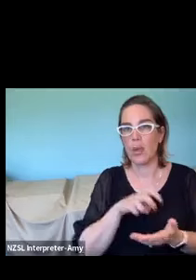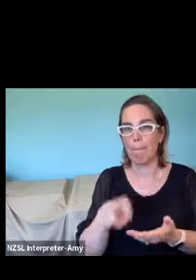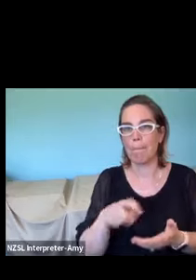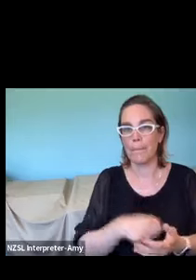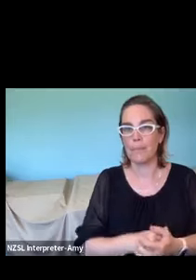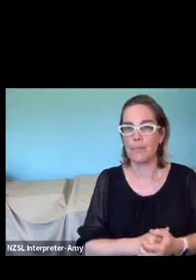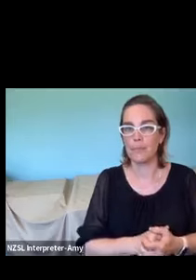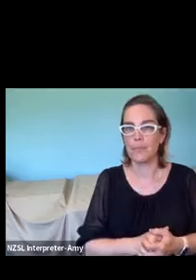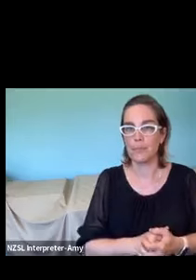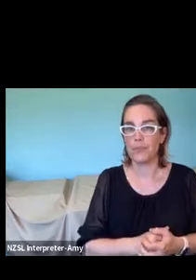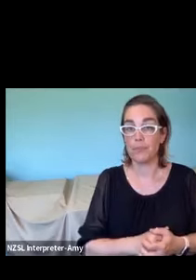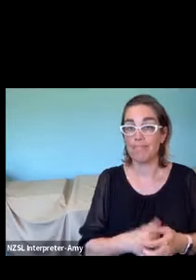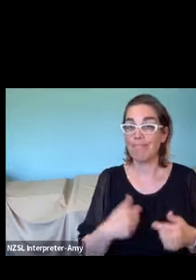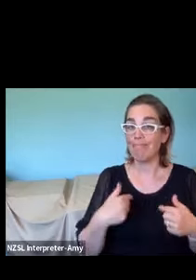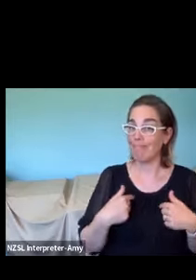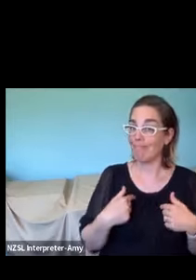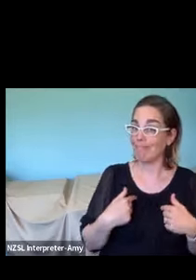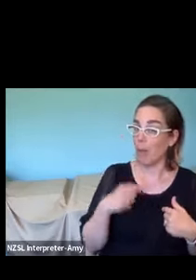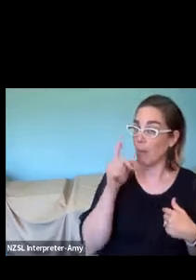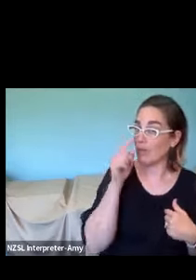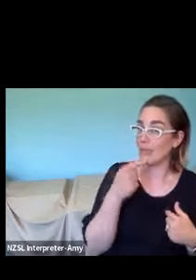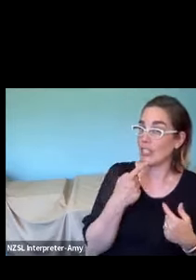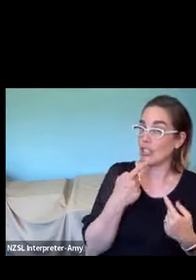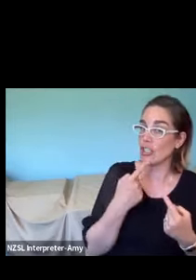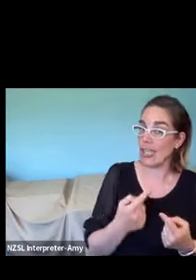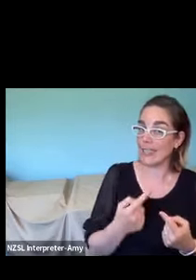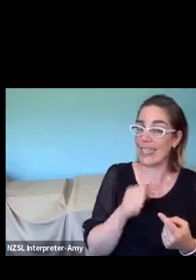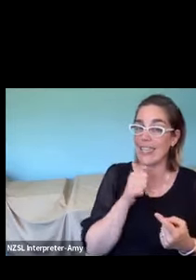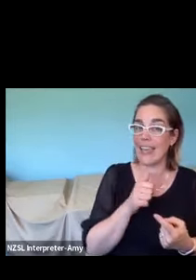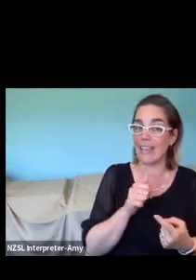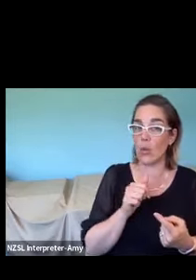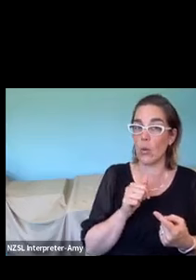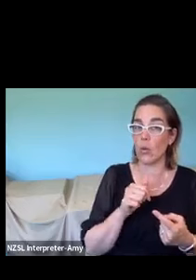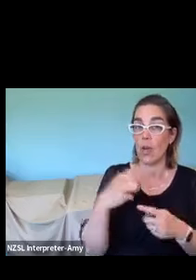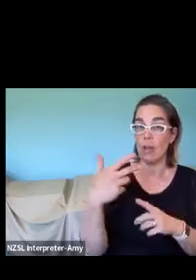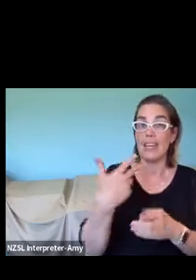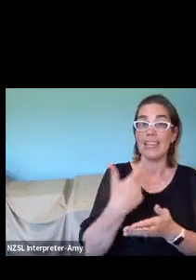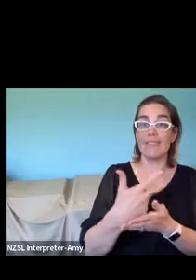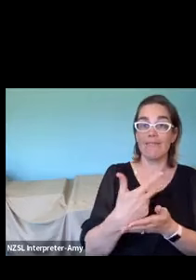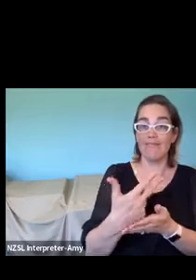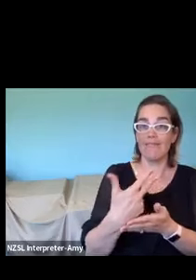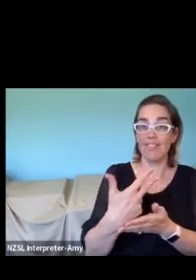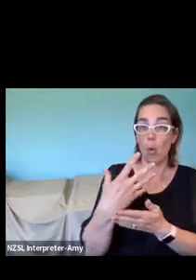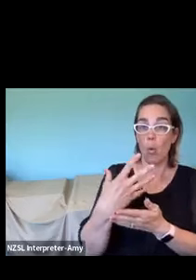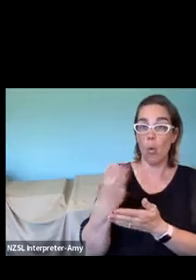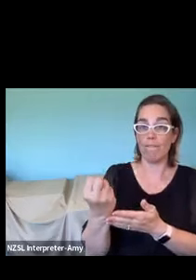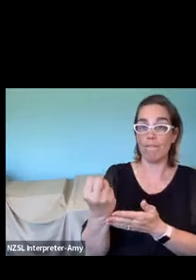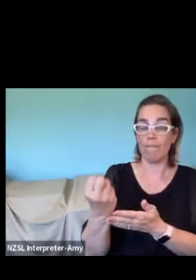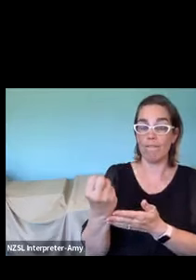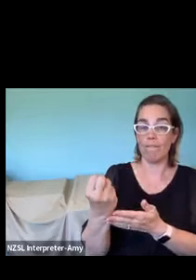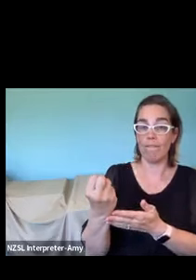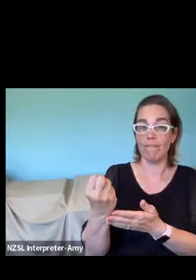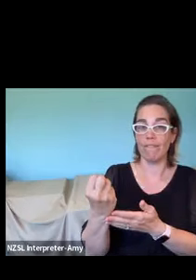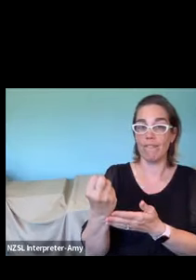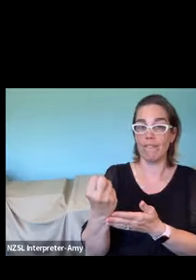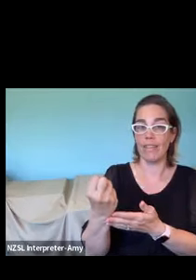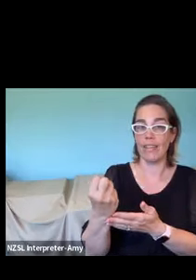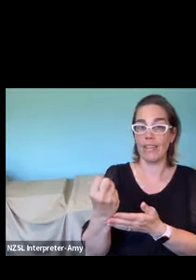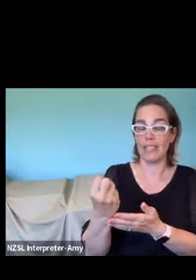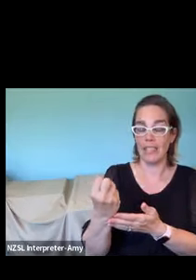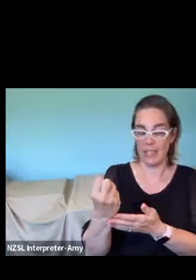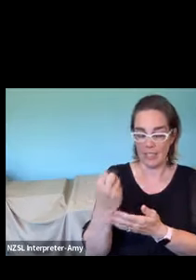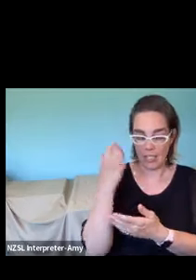So I suggest perhaps if you turn your screen off, and then perhaps we can just... Sorry about that. We're on